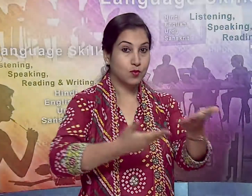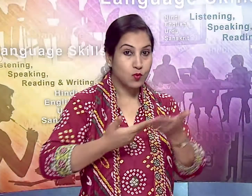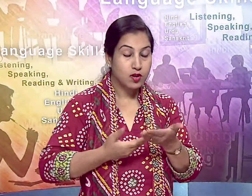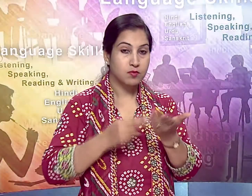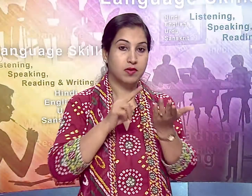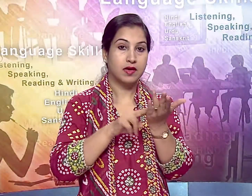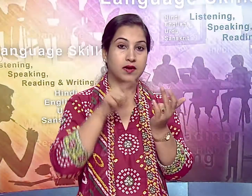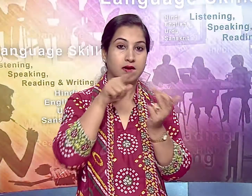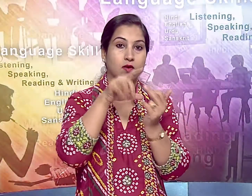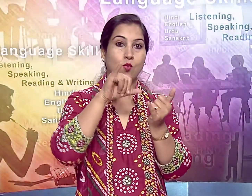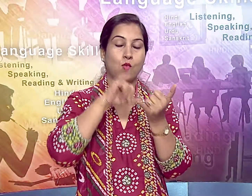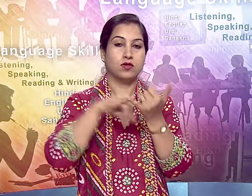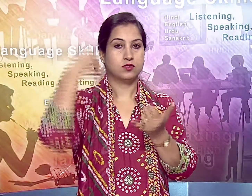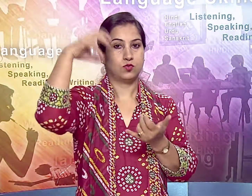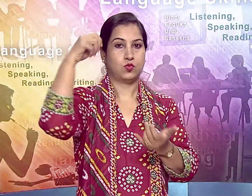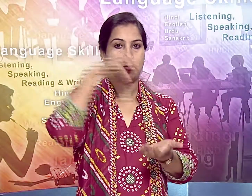Welcome to the NIOS studio.